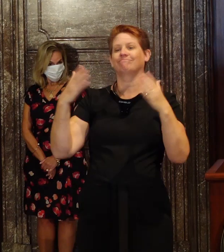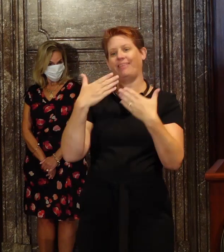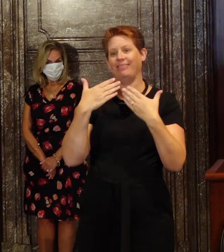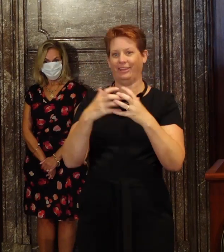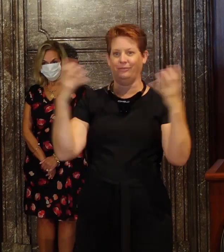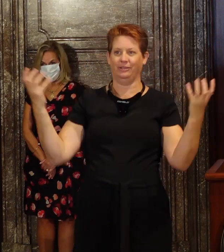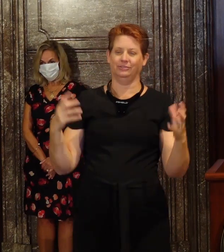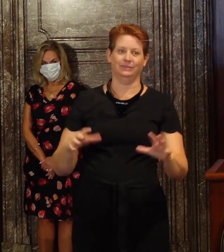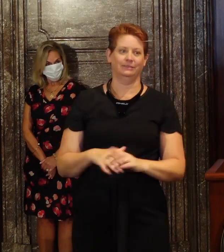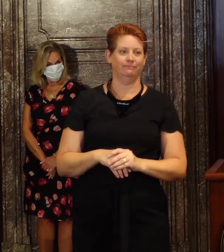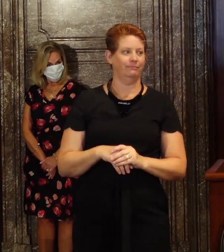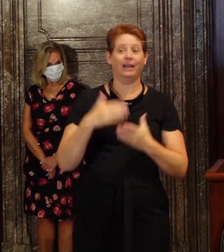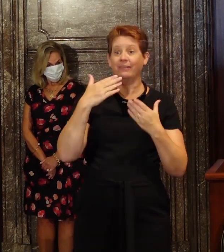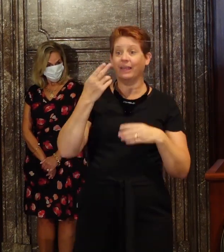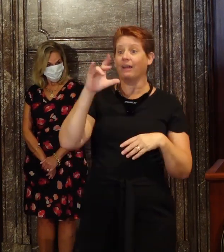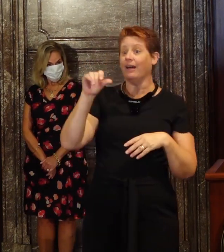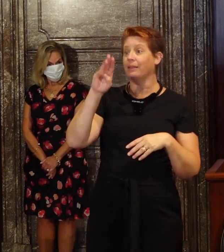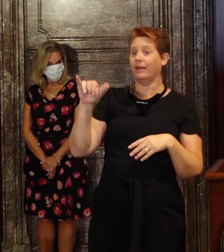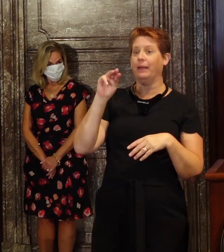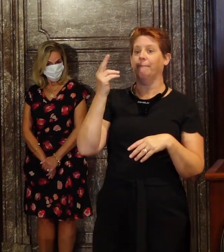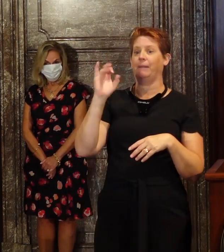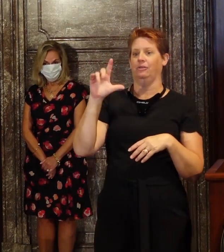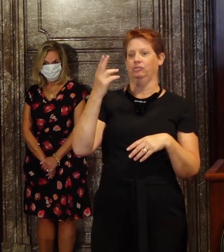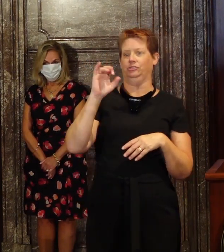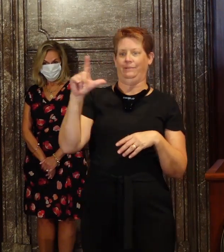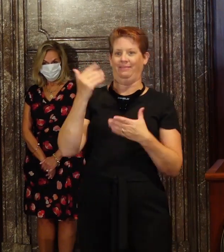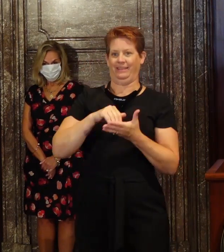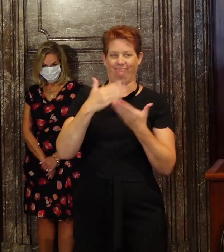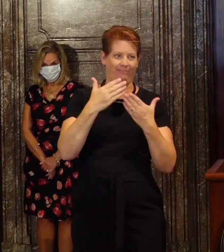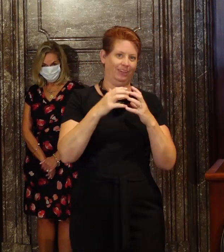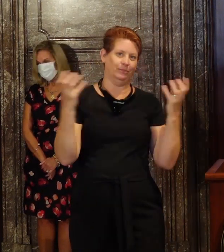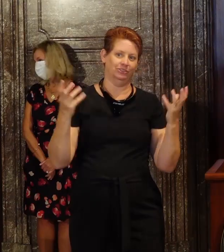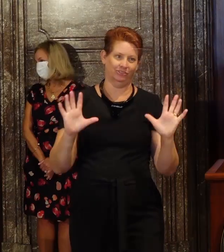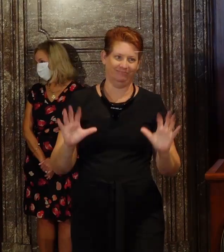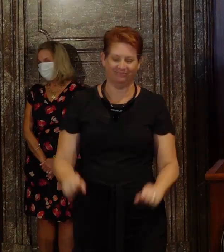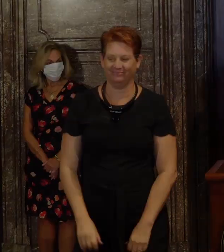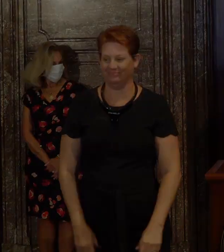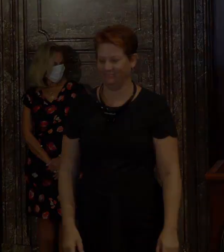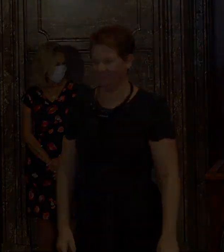very much. And I want to thank Holly Mae and Michael Chappelle again. Thank you very much.